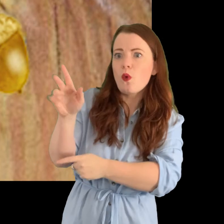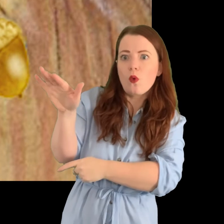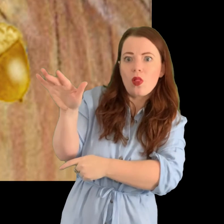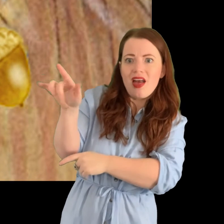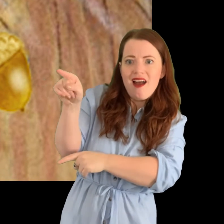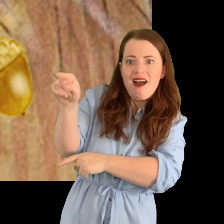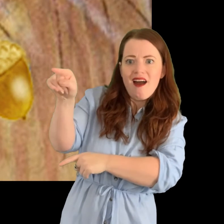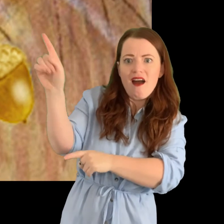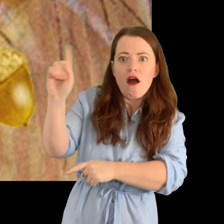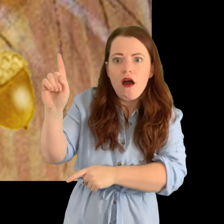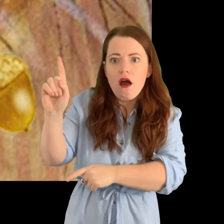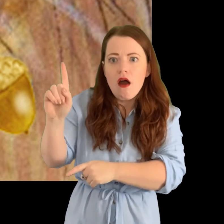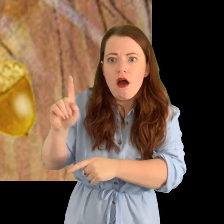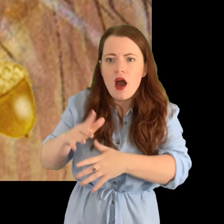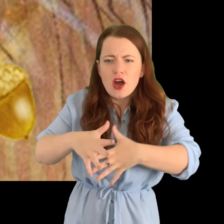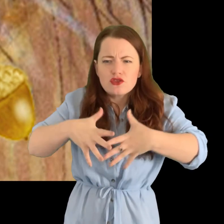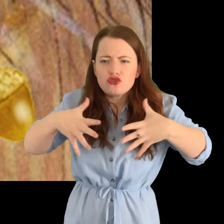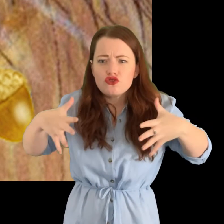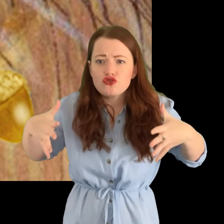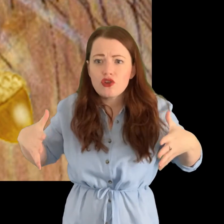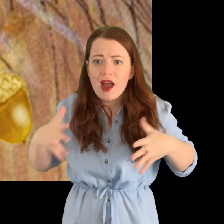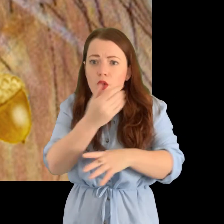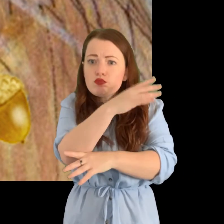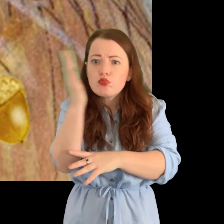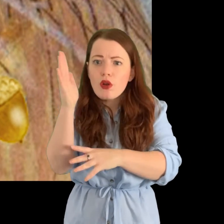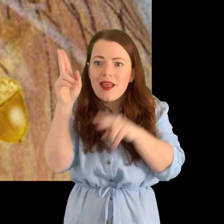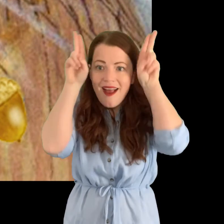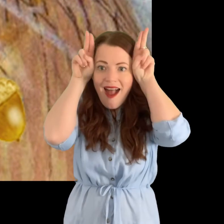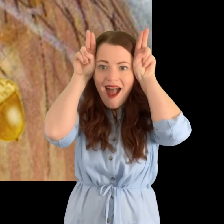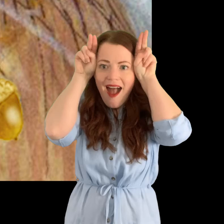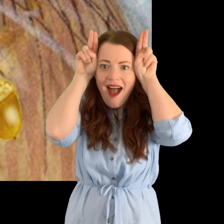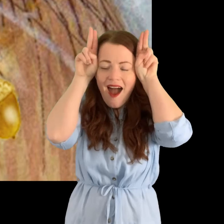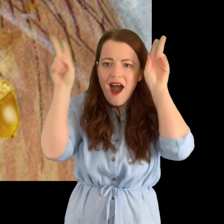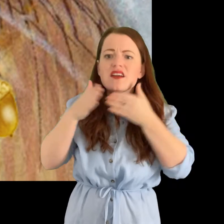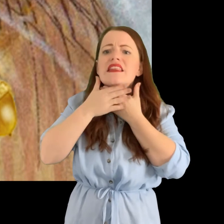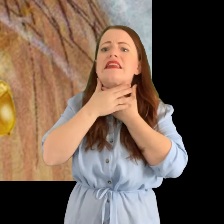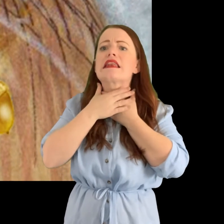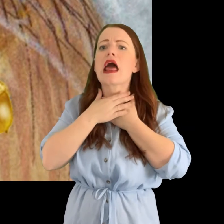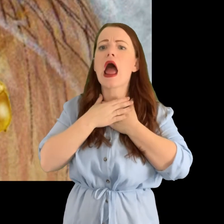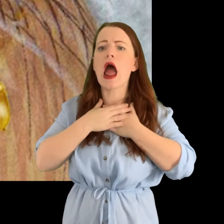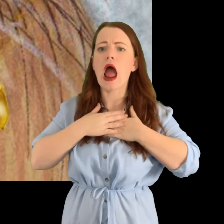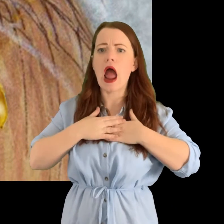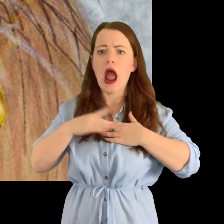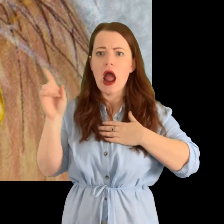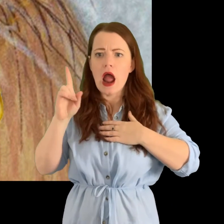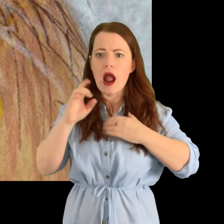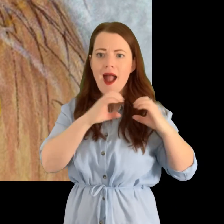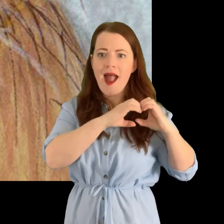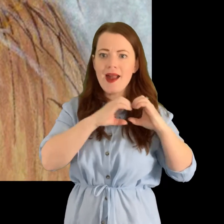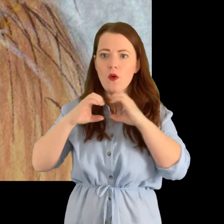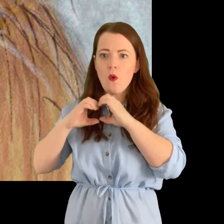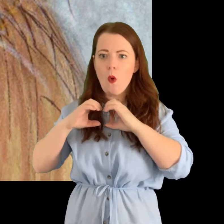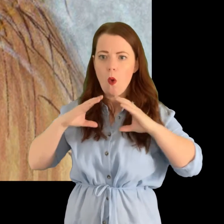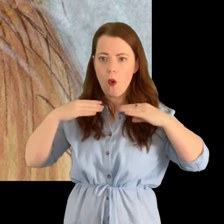saw, right there before him, a giant woodland hare, Around the creature's nut-brown neck there hung